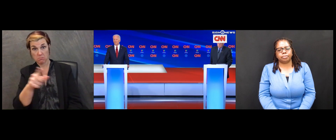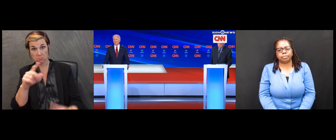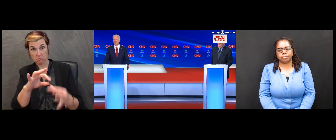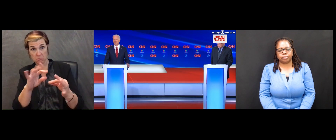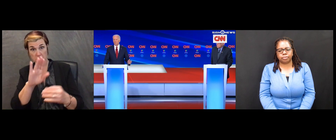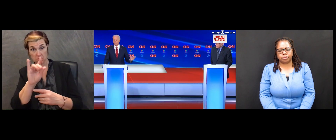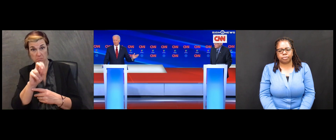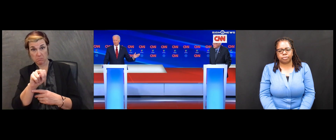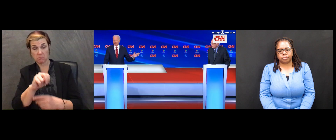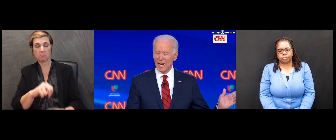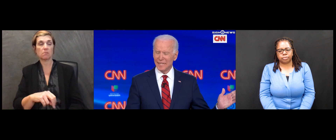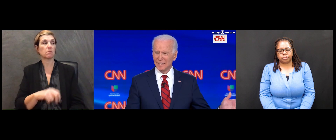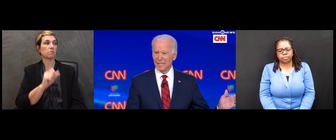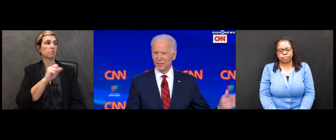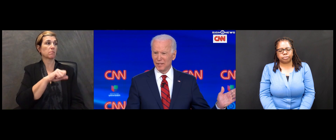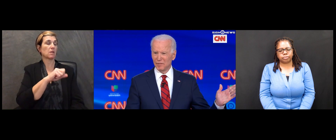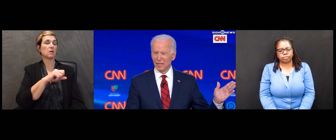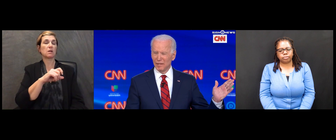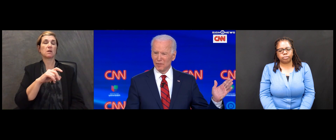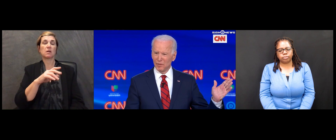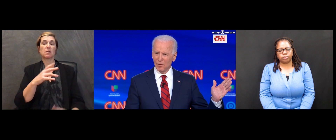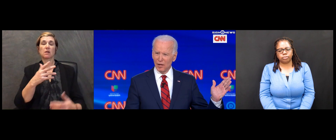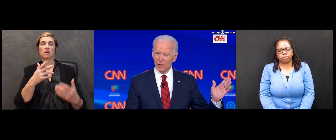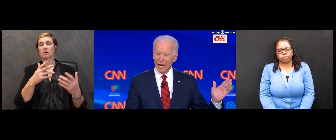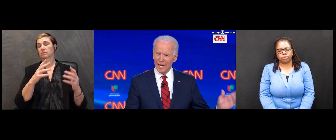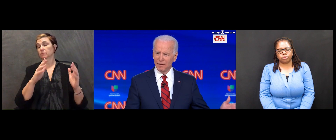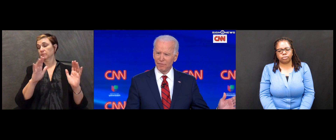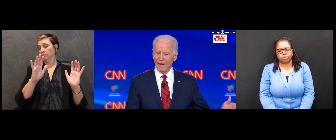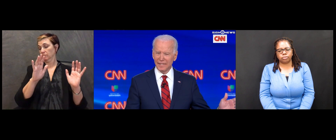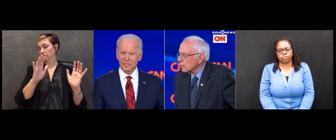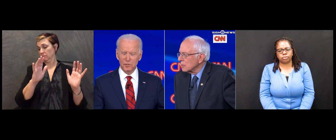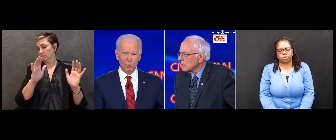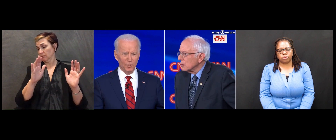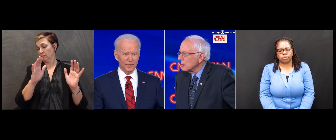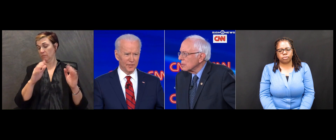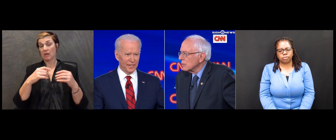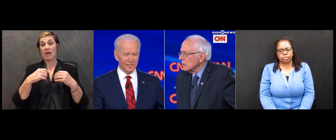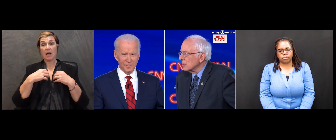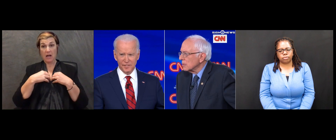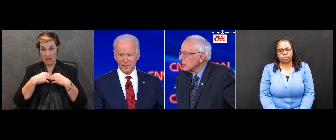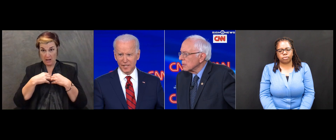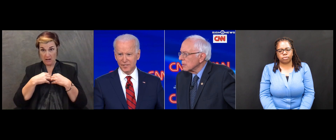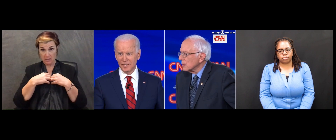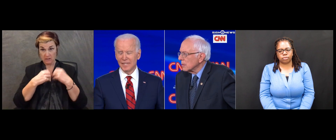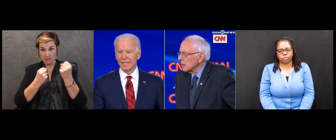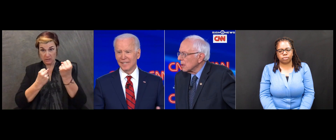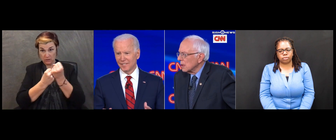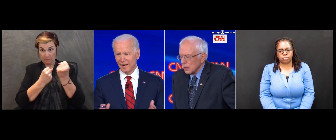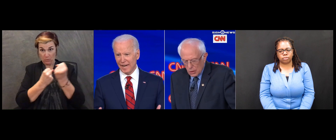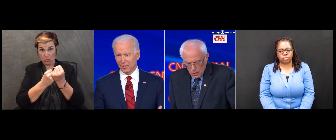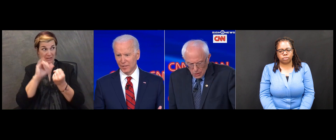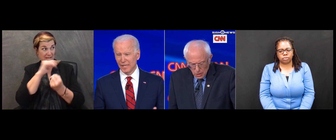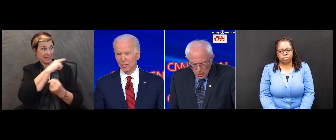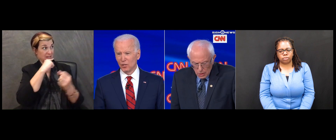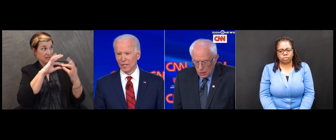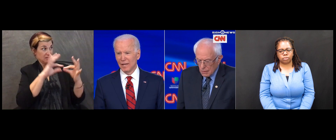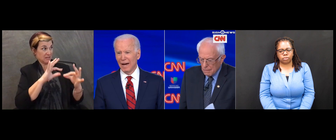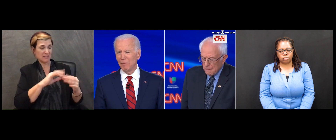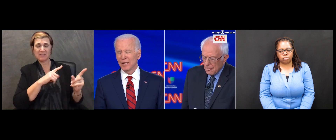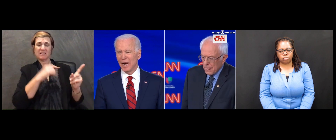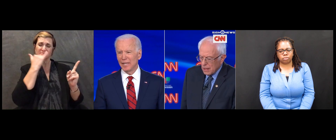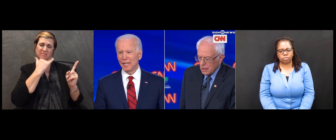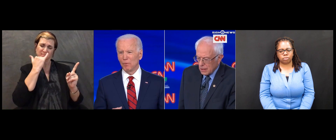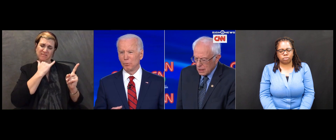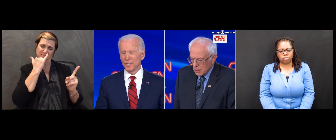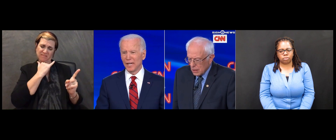is that the idea that I, in fact, supported the things that he's suggesting is not accurate. Look,